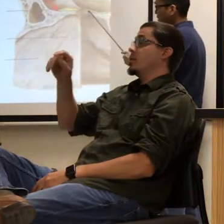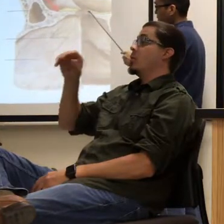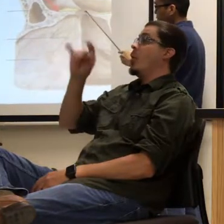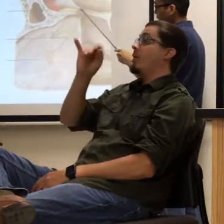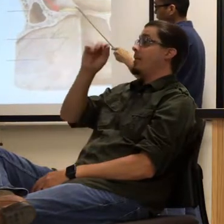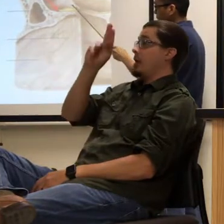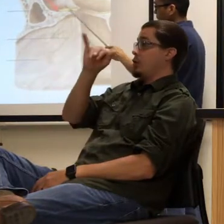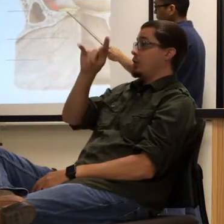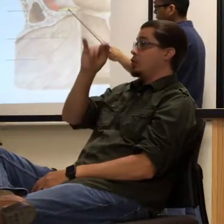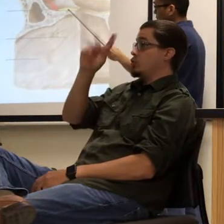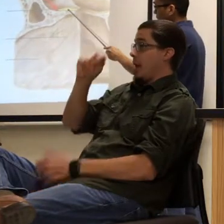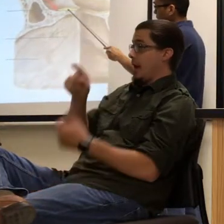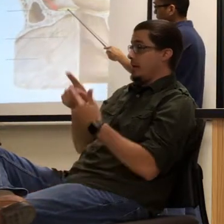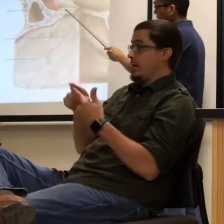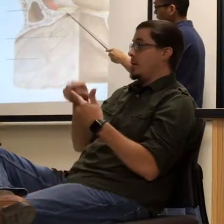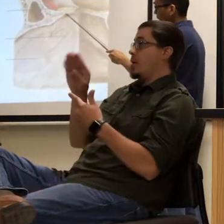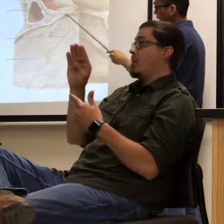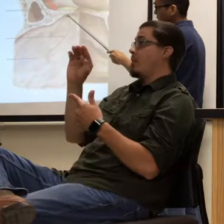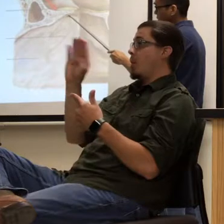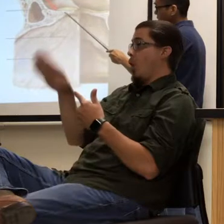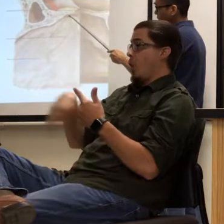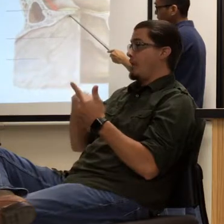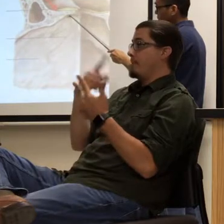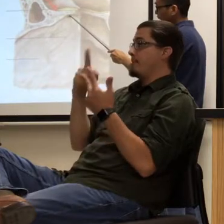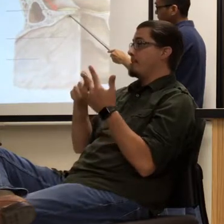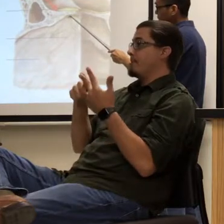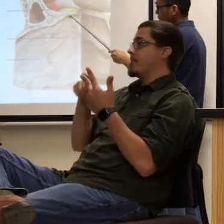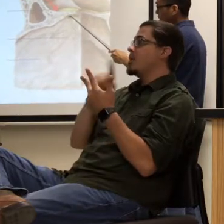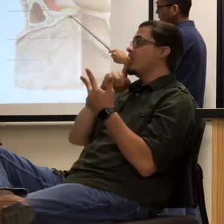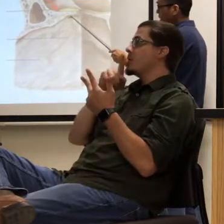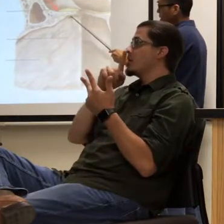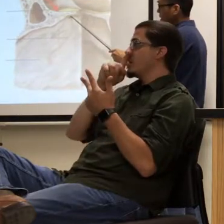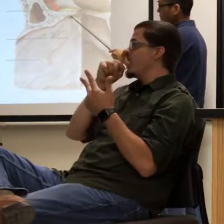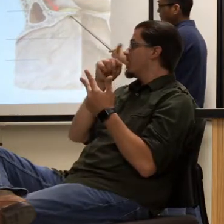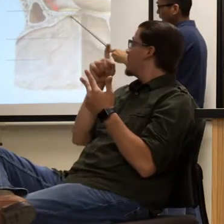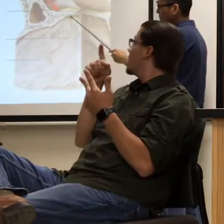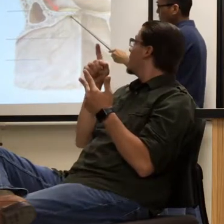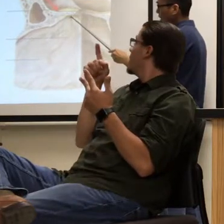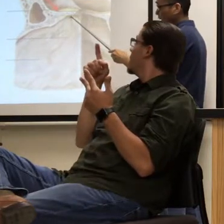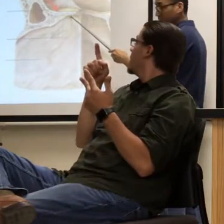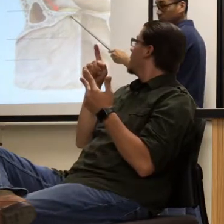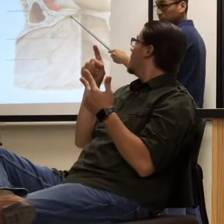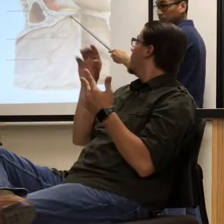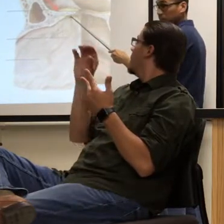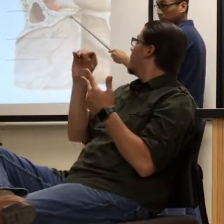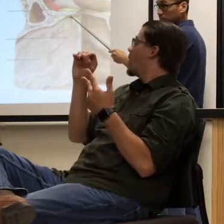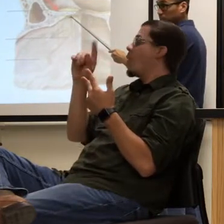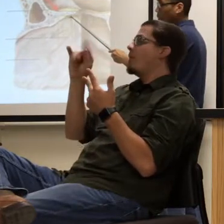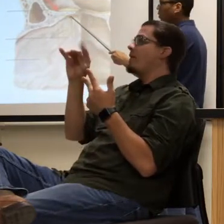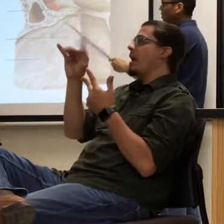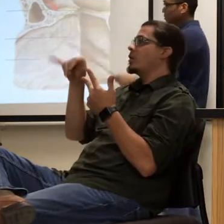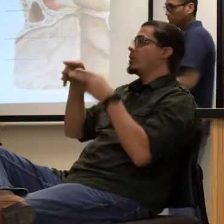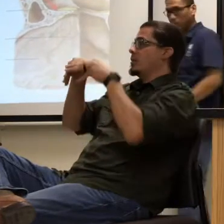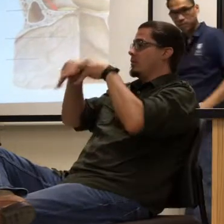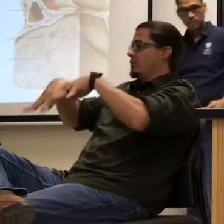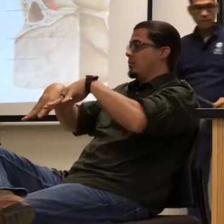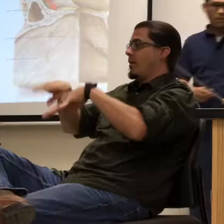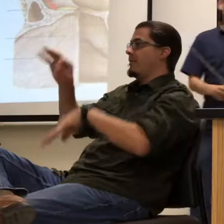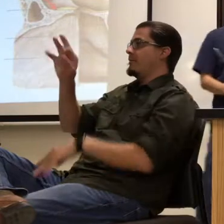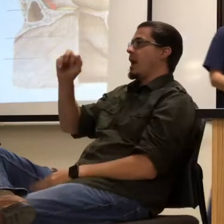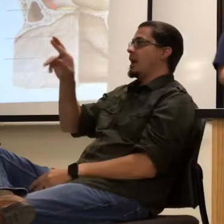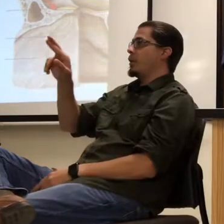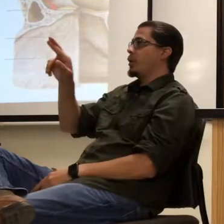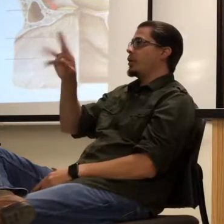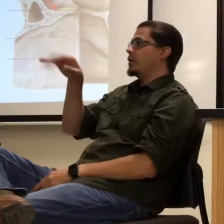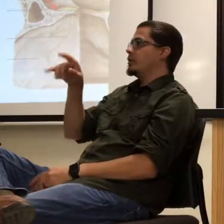tract, olfactory bulb, and it's actually the olfactory fibers that exit. So I want you to distinguish between